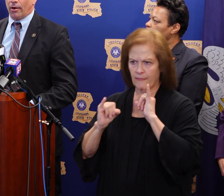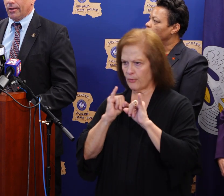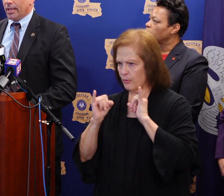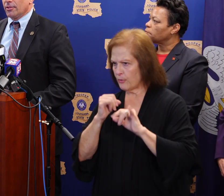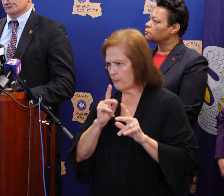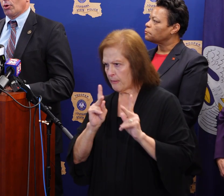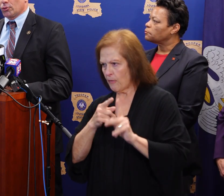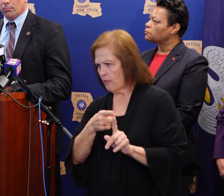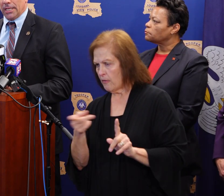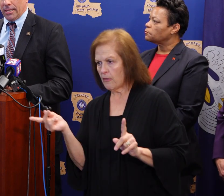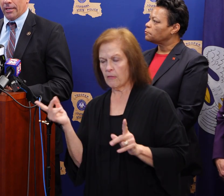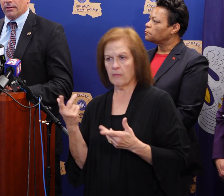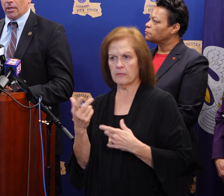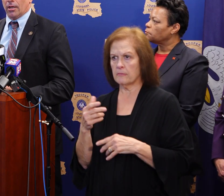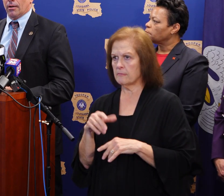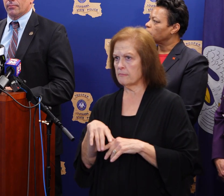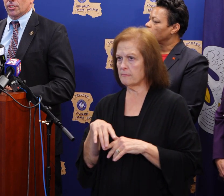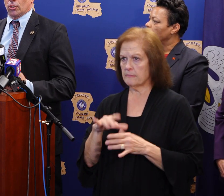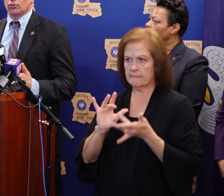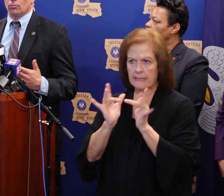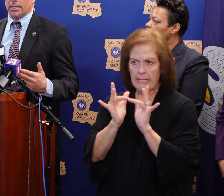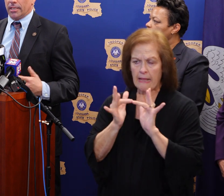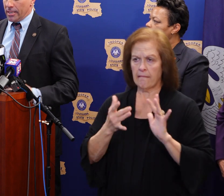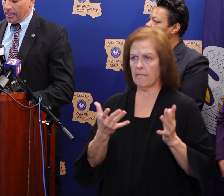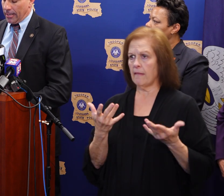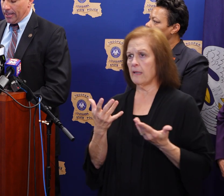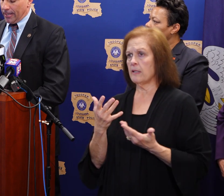so far, the social media